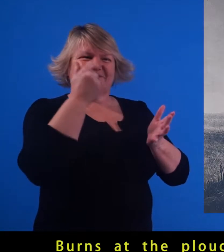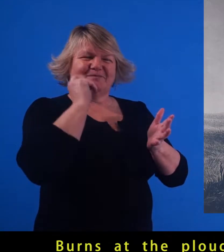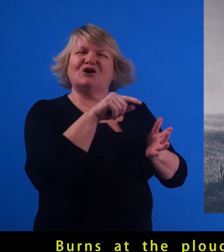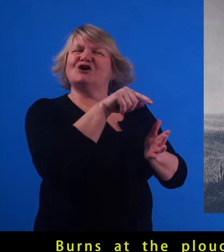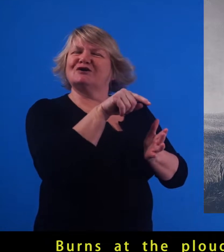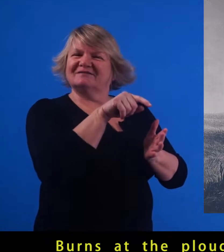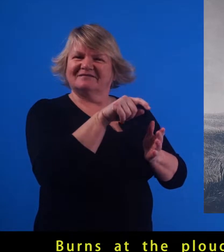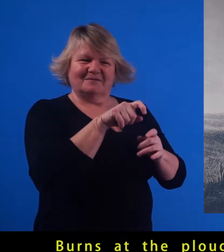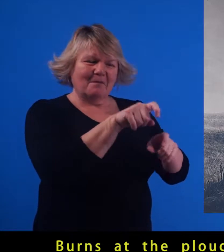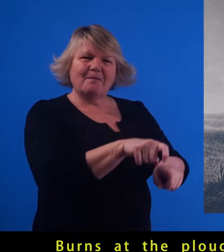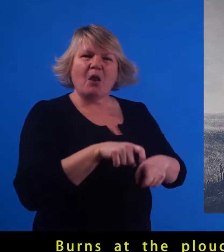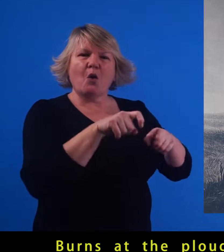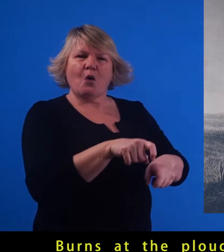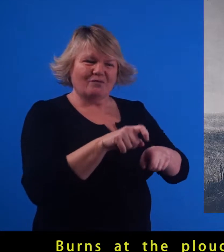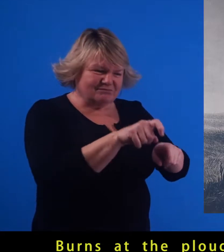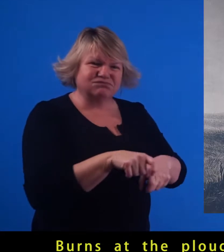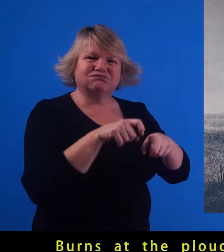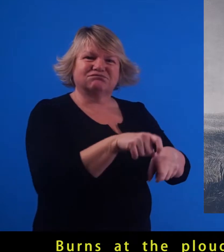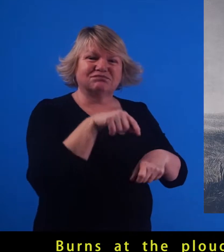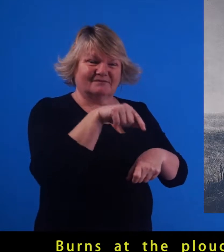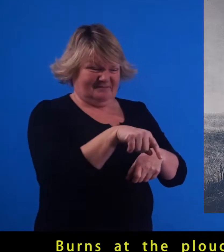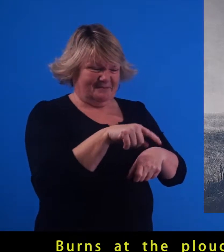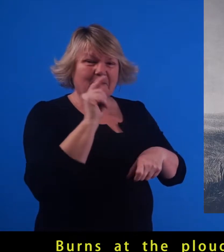Burns at the plough, turning up the mouse.